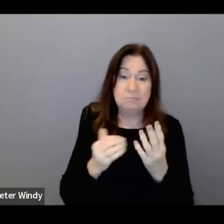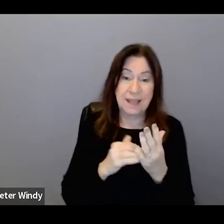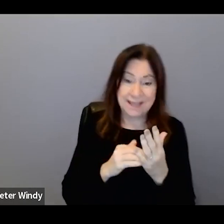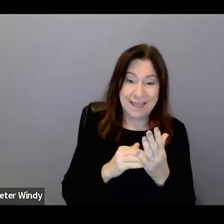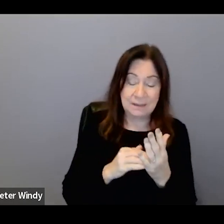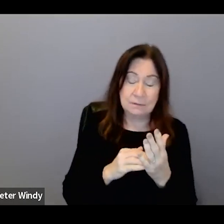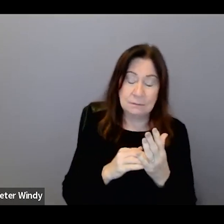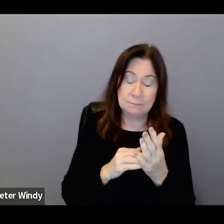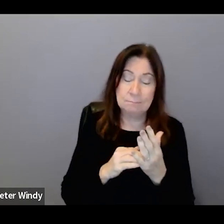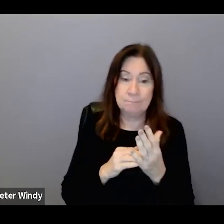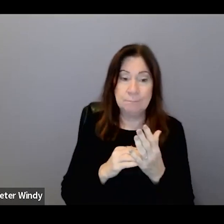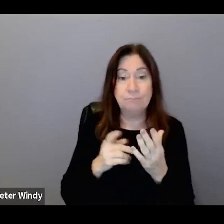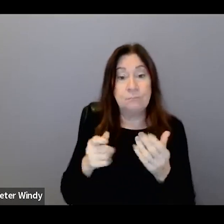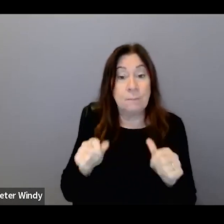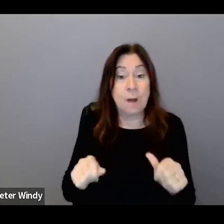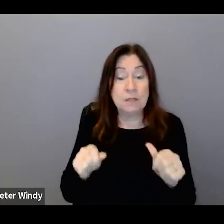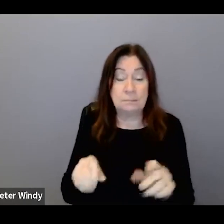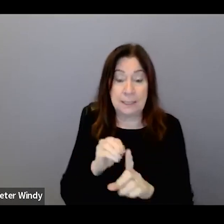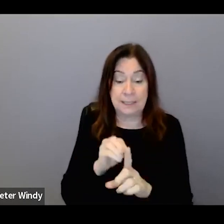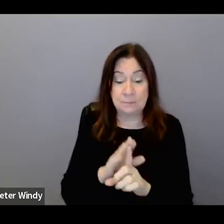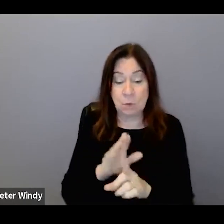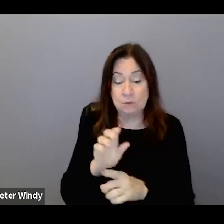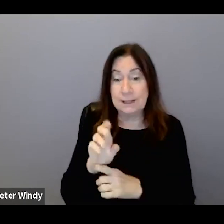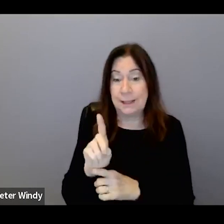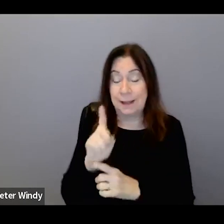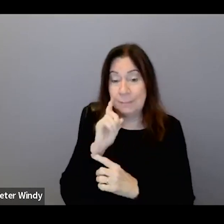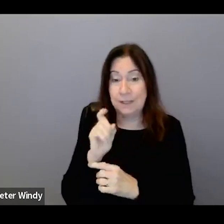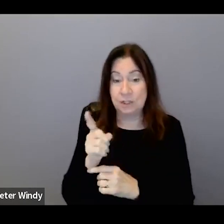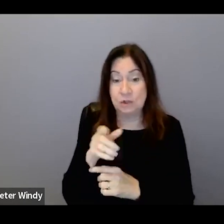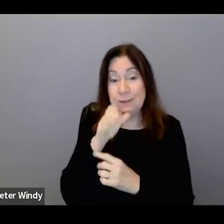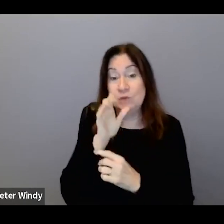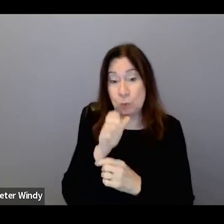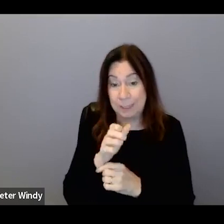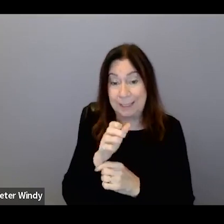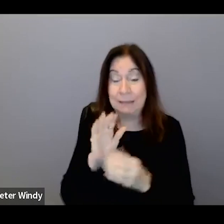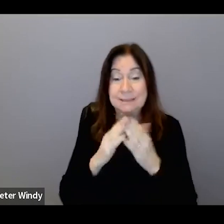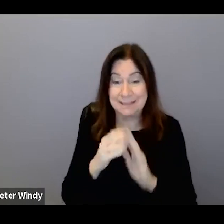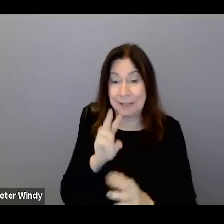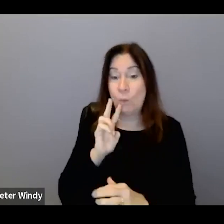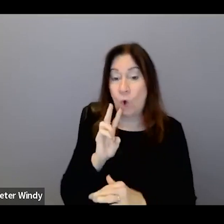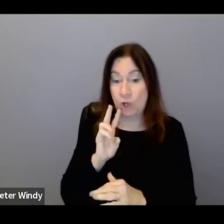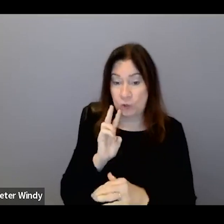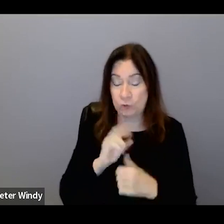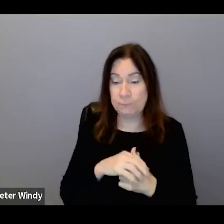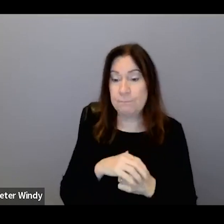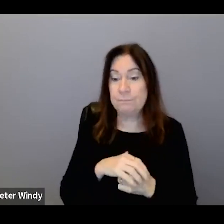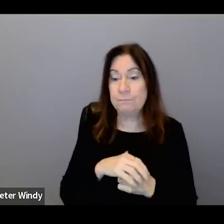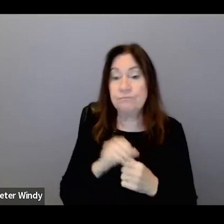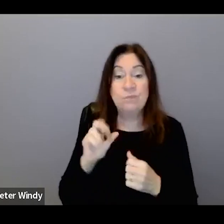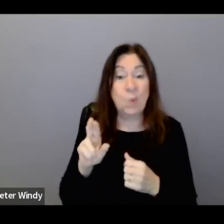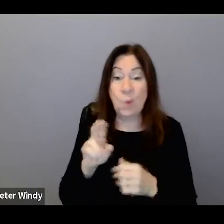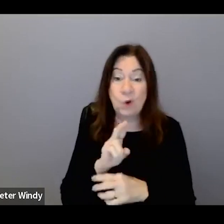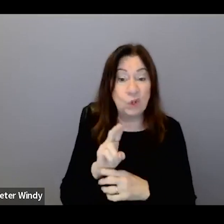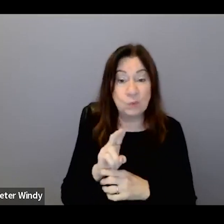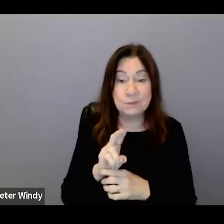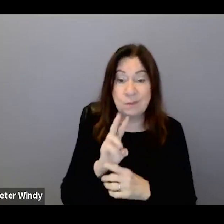have potentially been exposed to lead because you have been consuming the city's water or using it